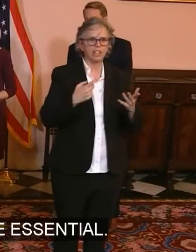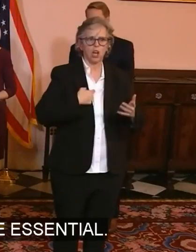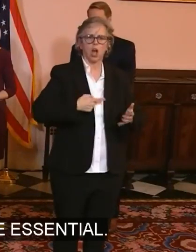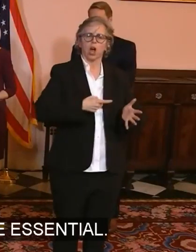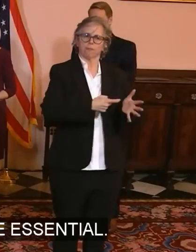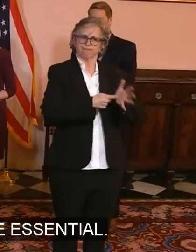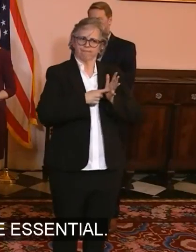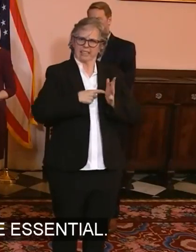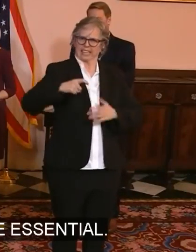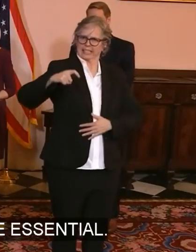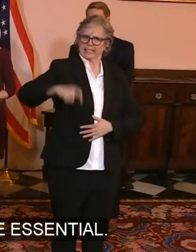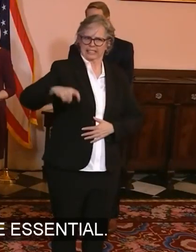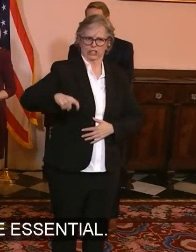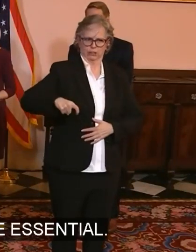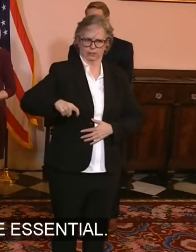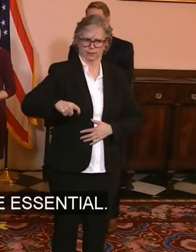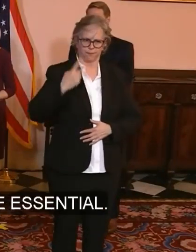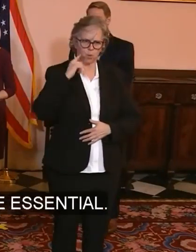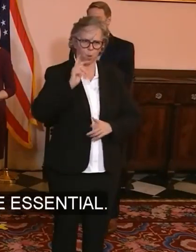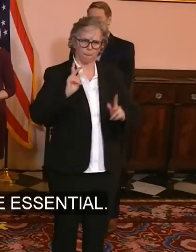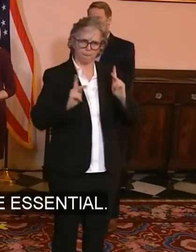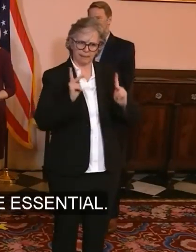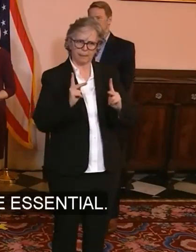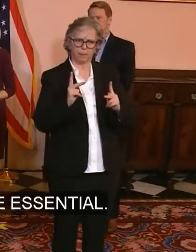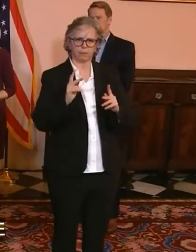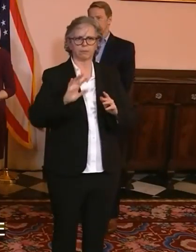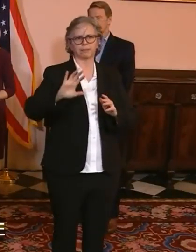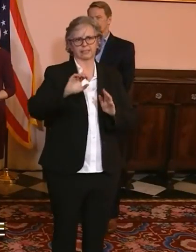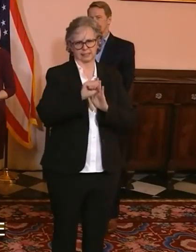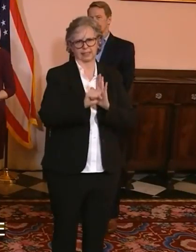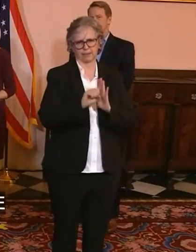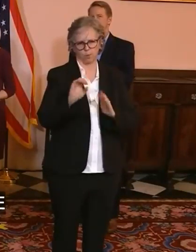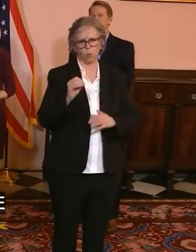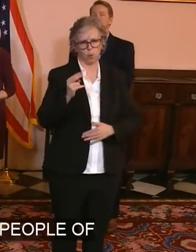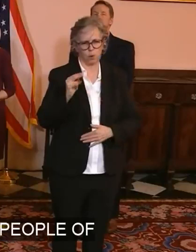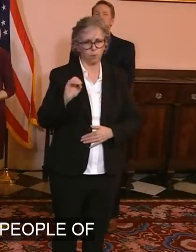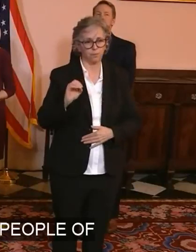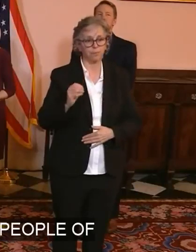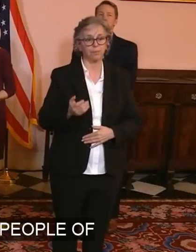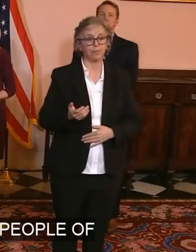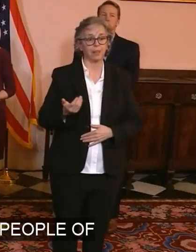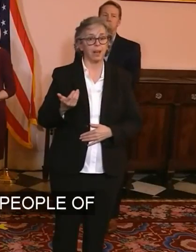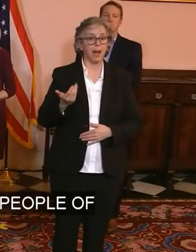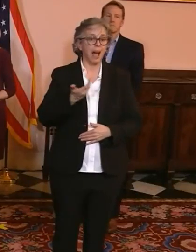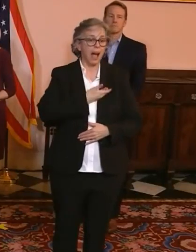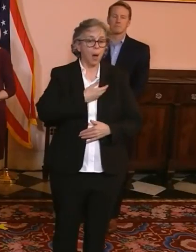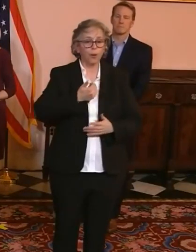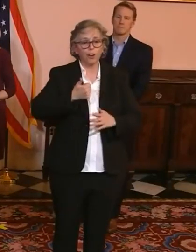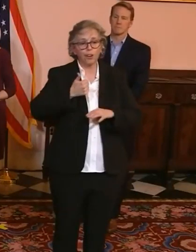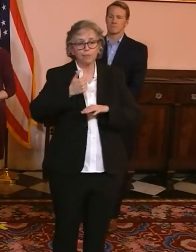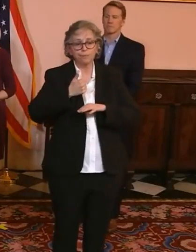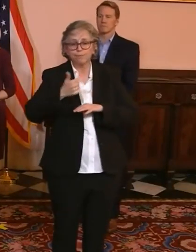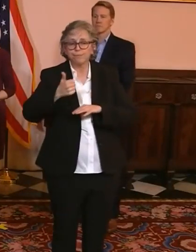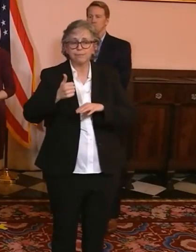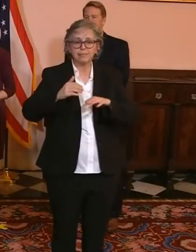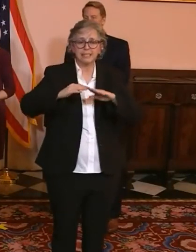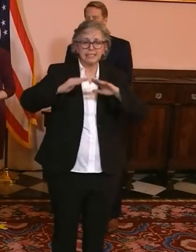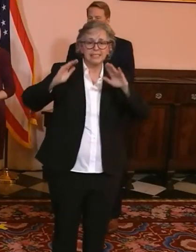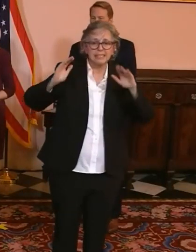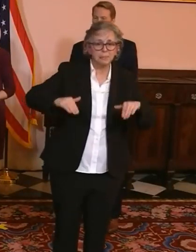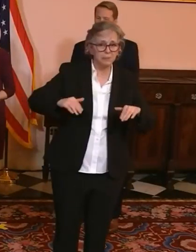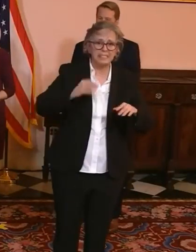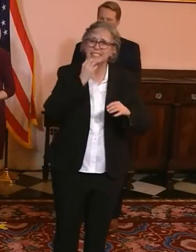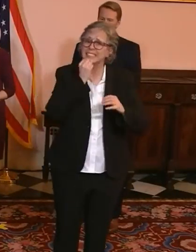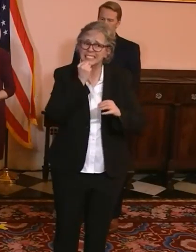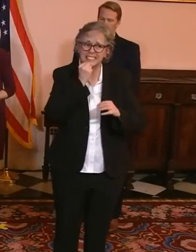of the state. Our transportation system is important. We have to keep moving the food. We have to keep moving the